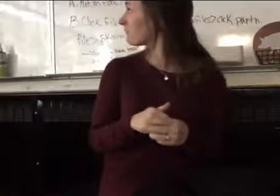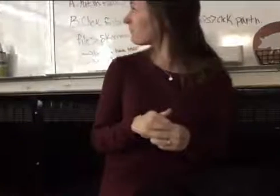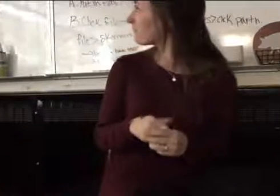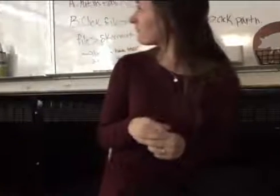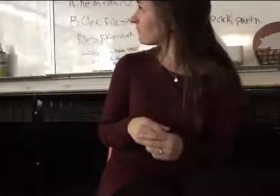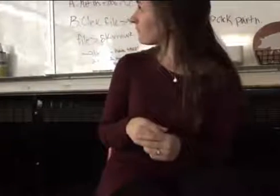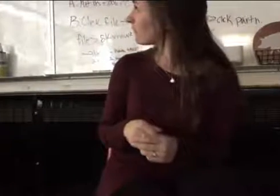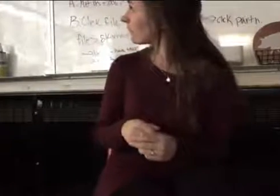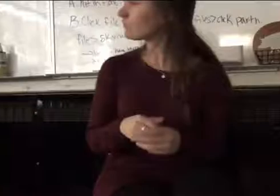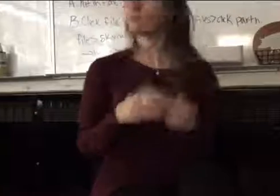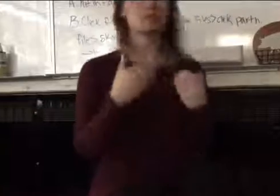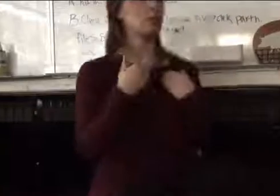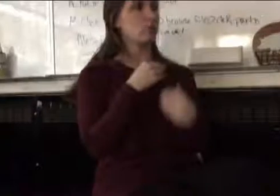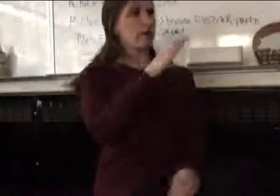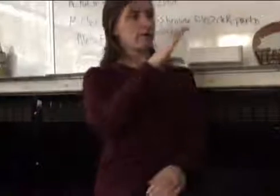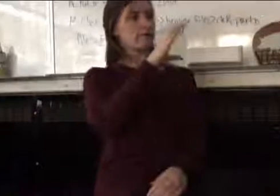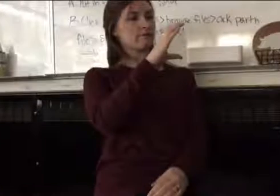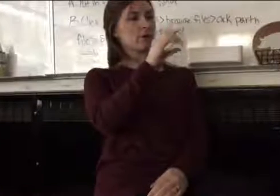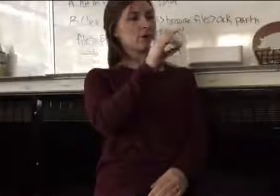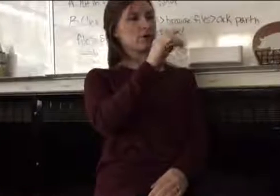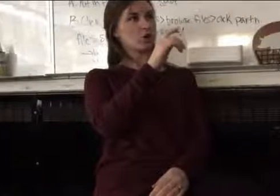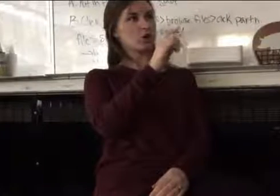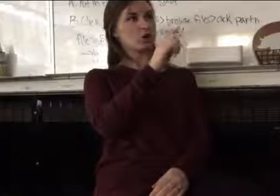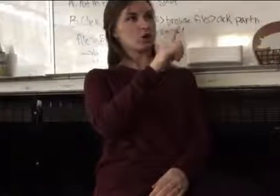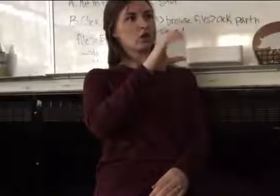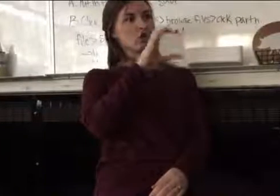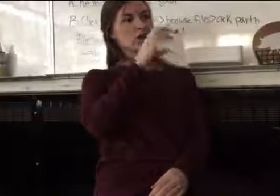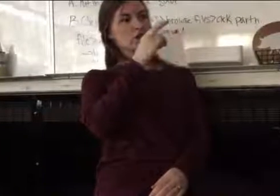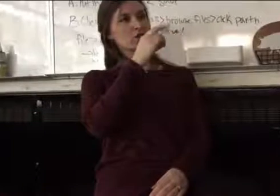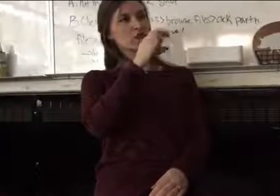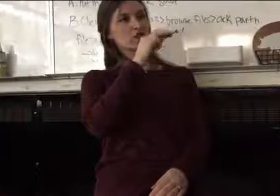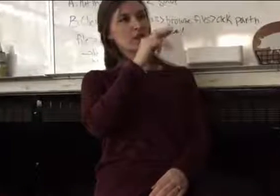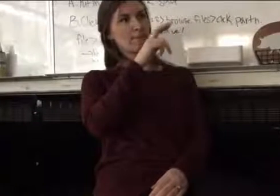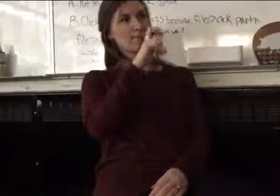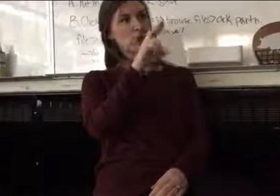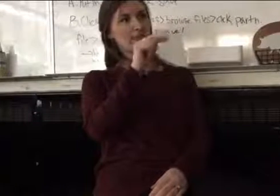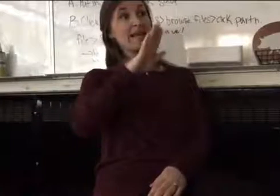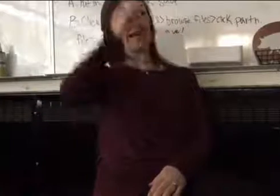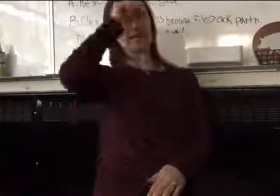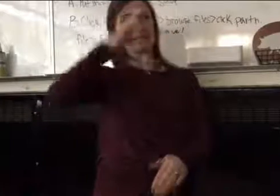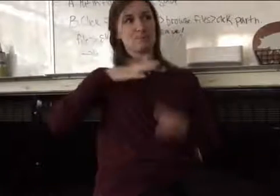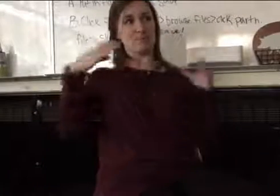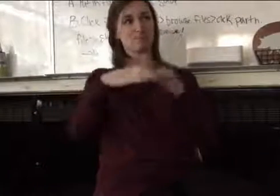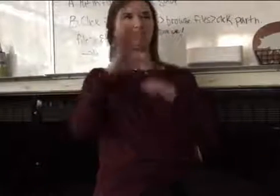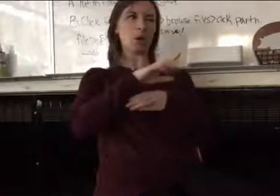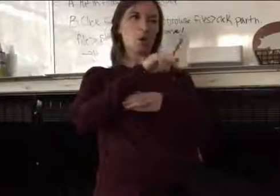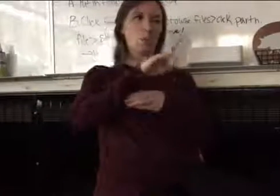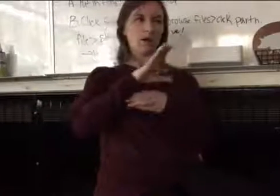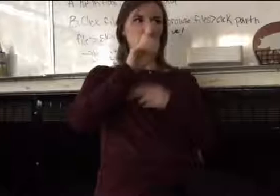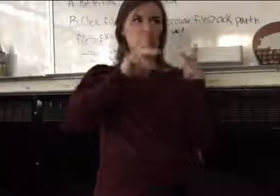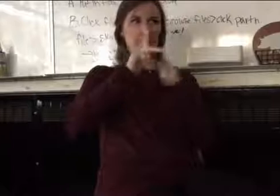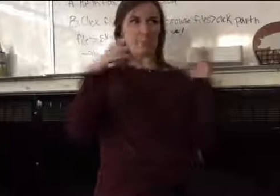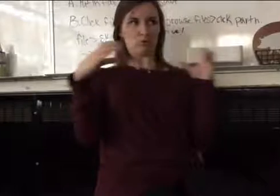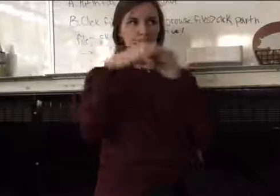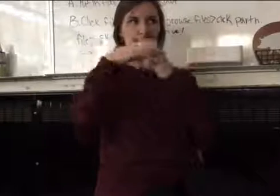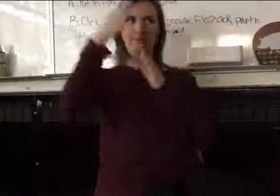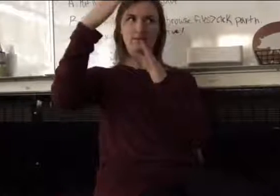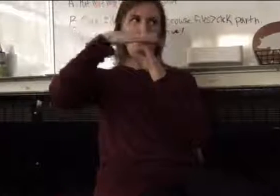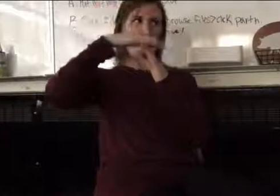hill, you have Colonel Chamberlain's men. Okay? About 100 people at the top of the